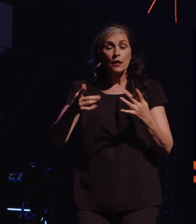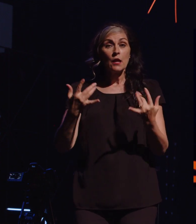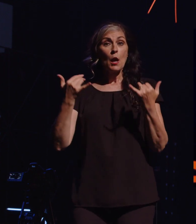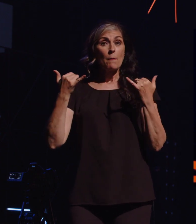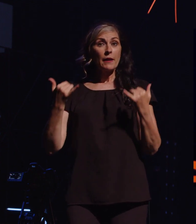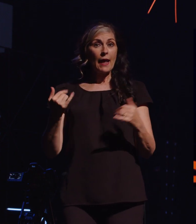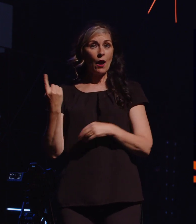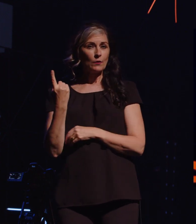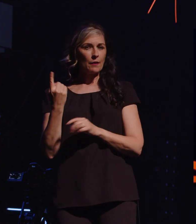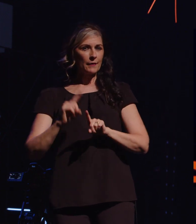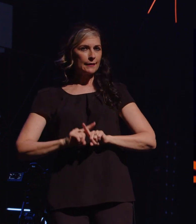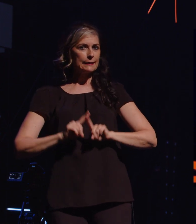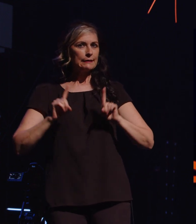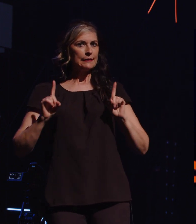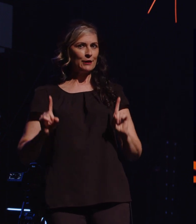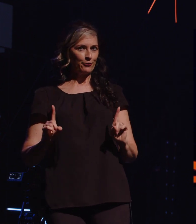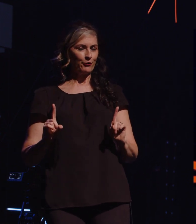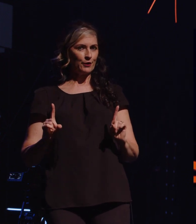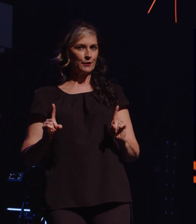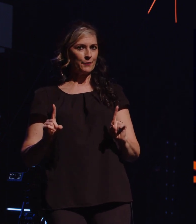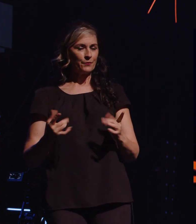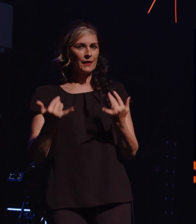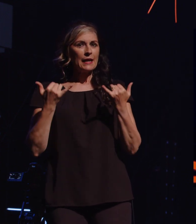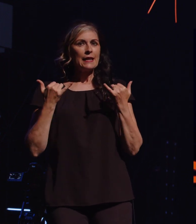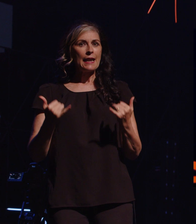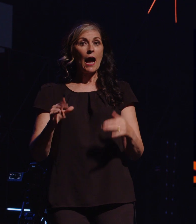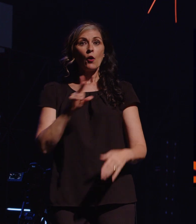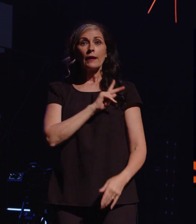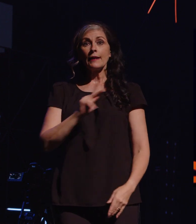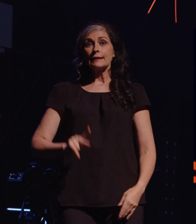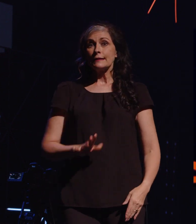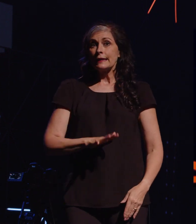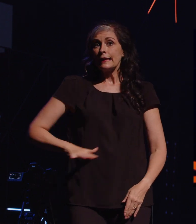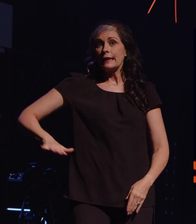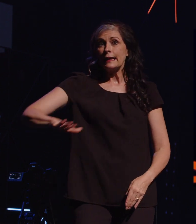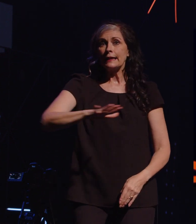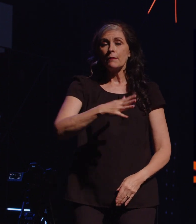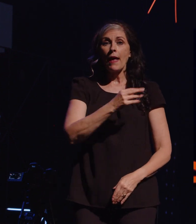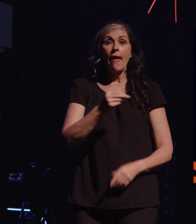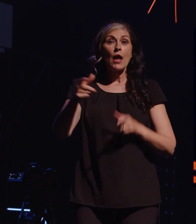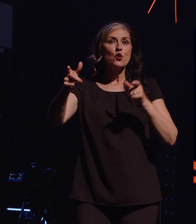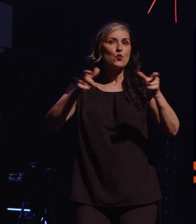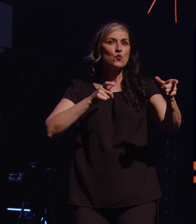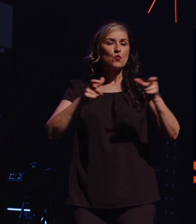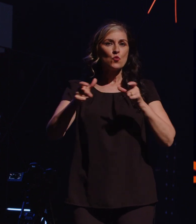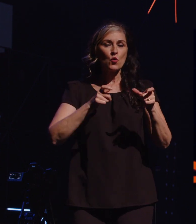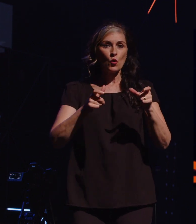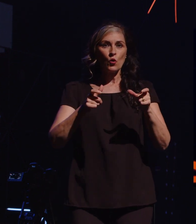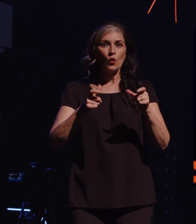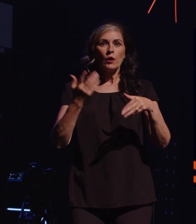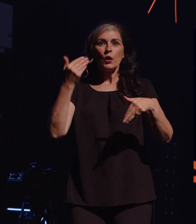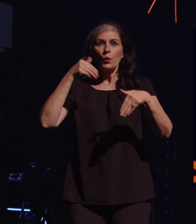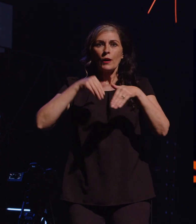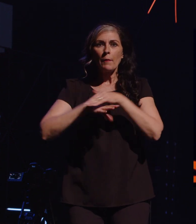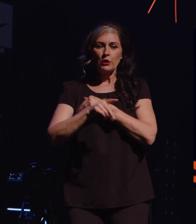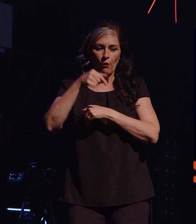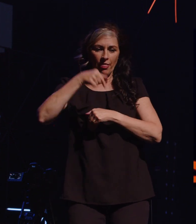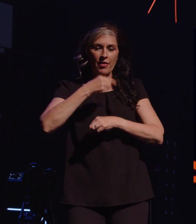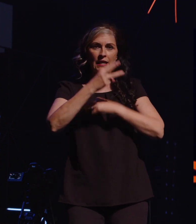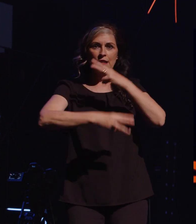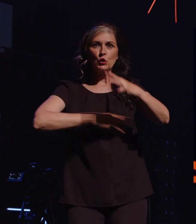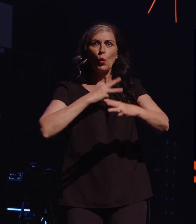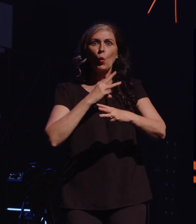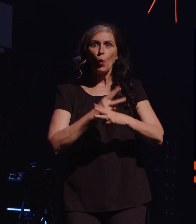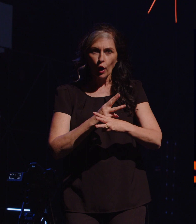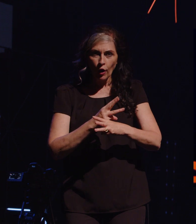now something's different. Now his kingdom and his rule would break into this world like